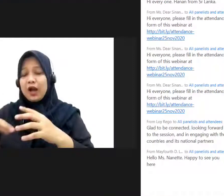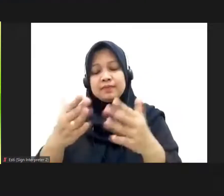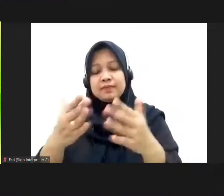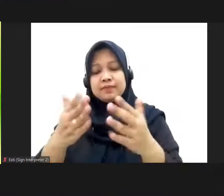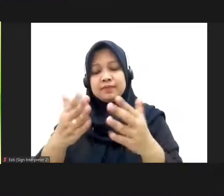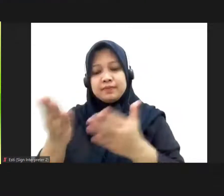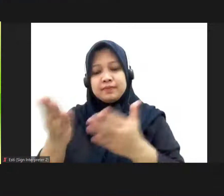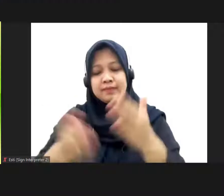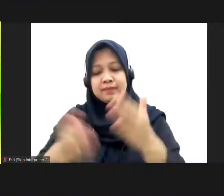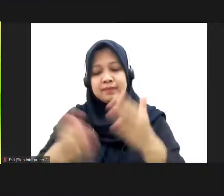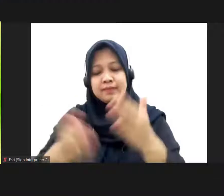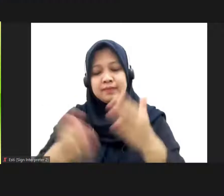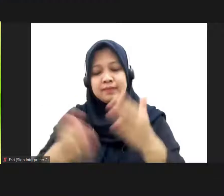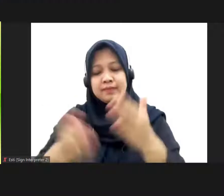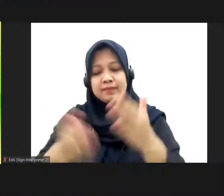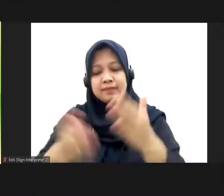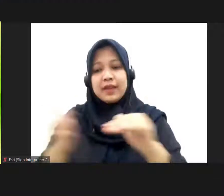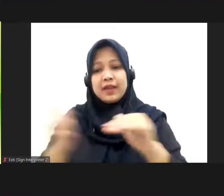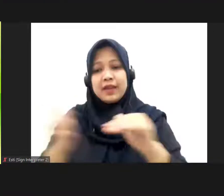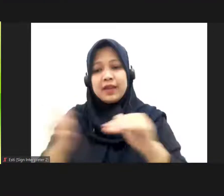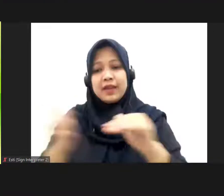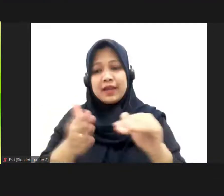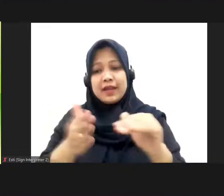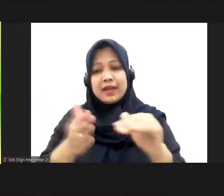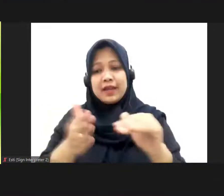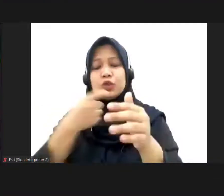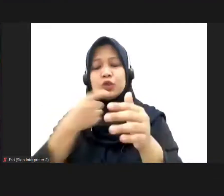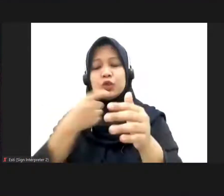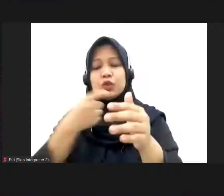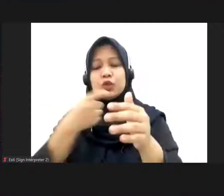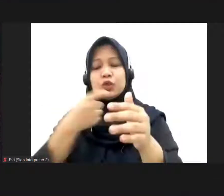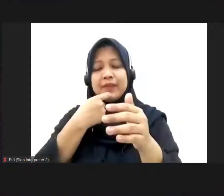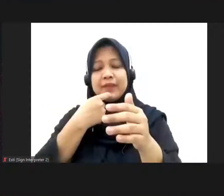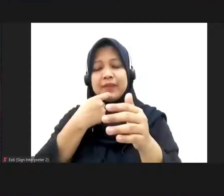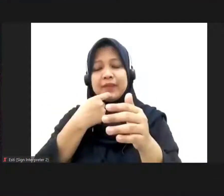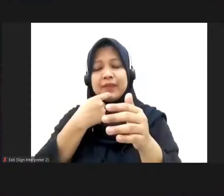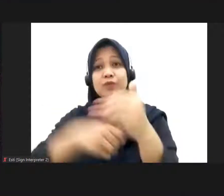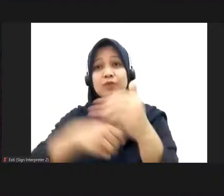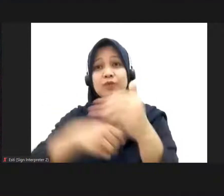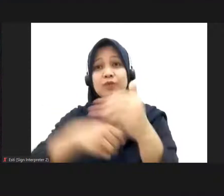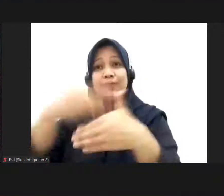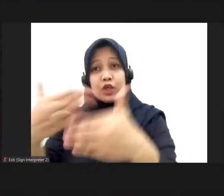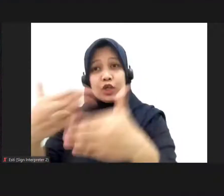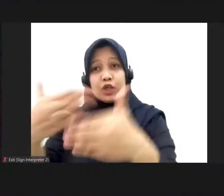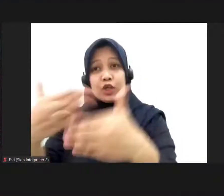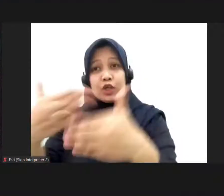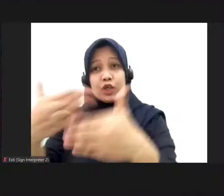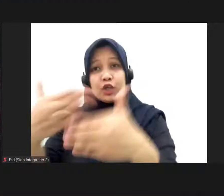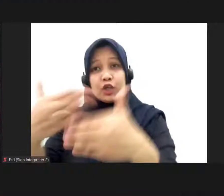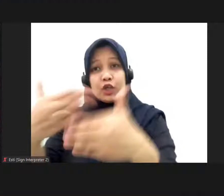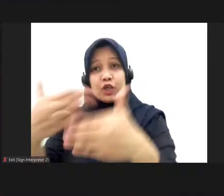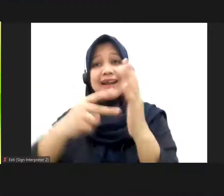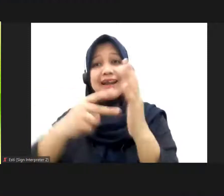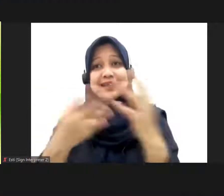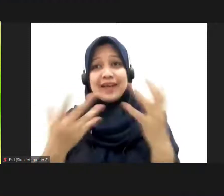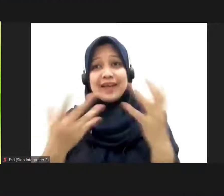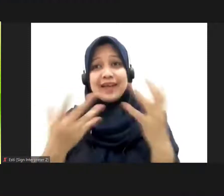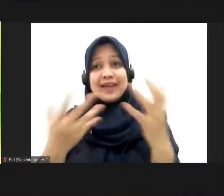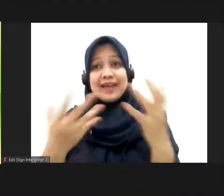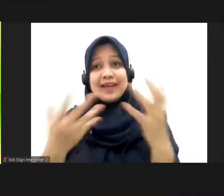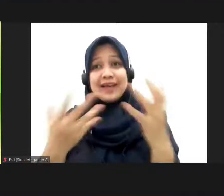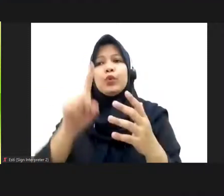on sustainability of the response, which means that more support should be